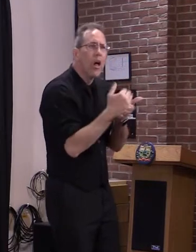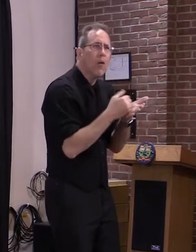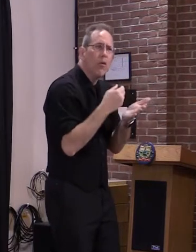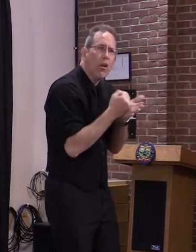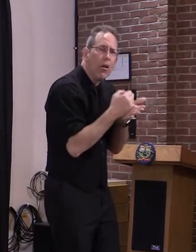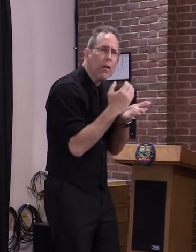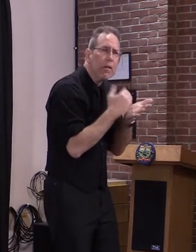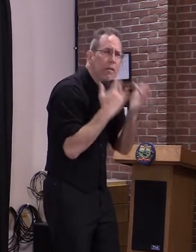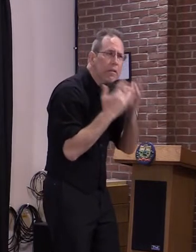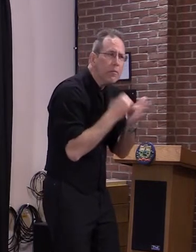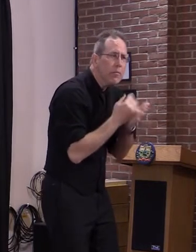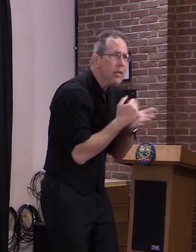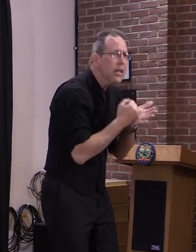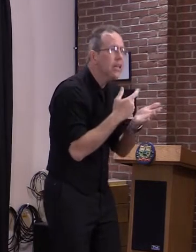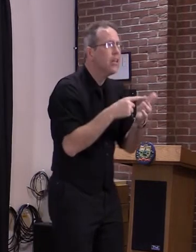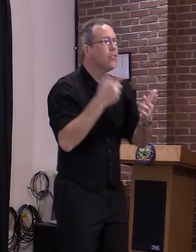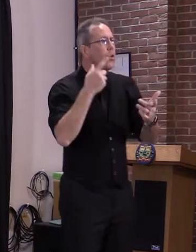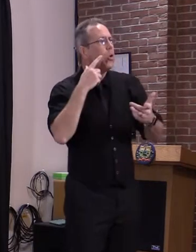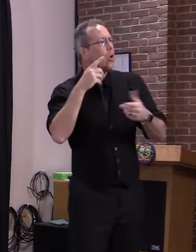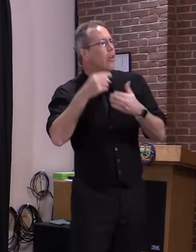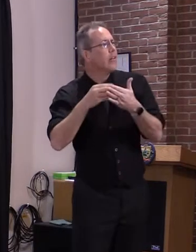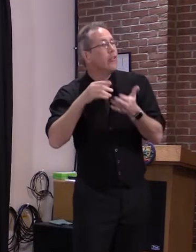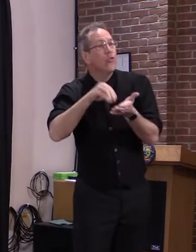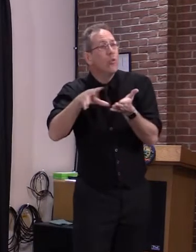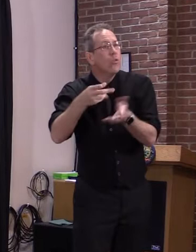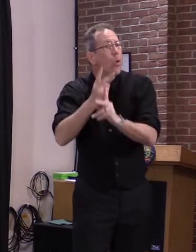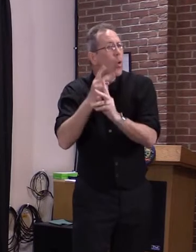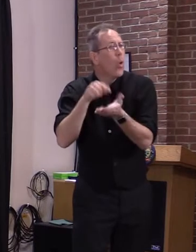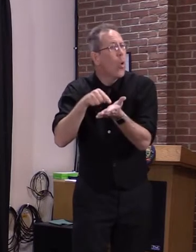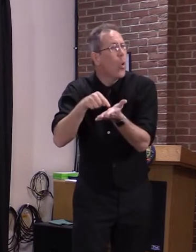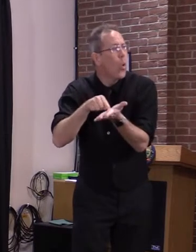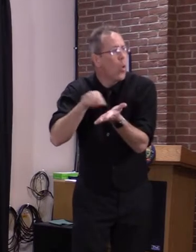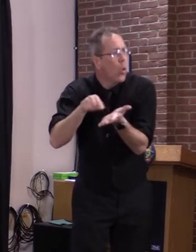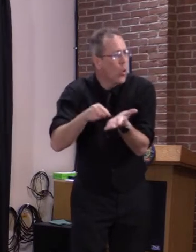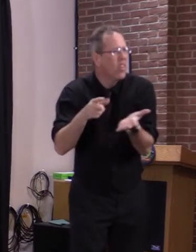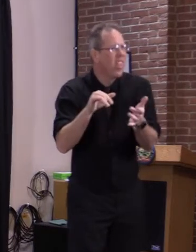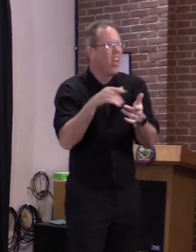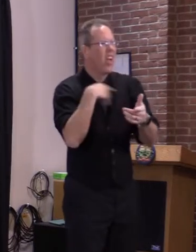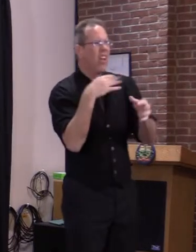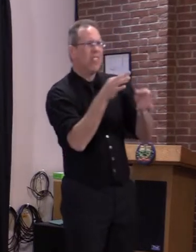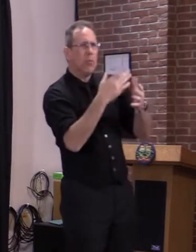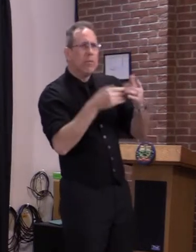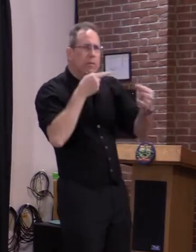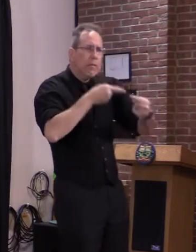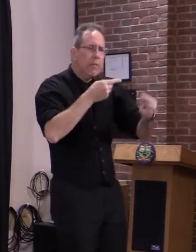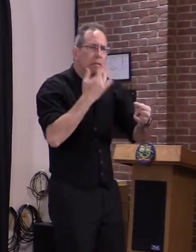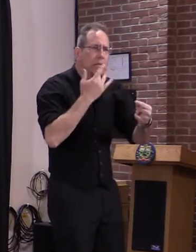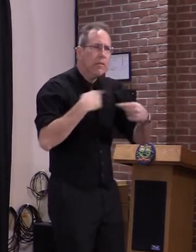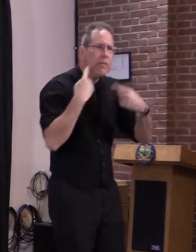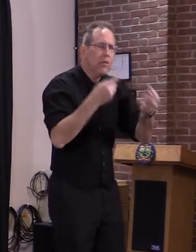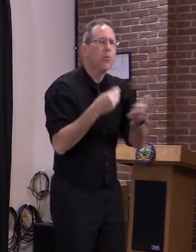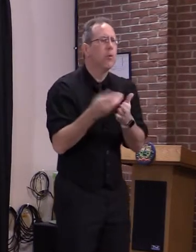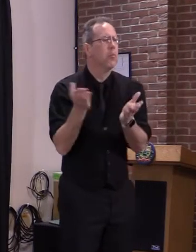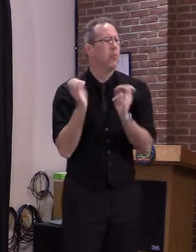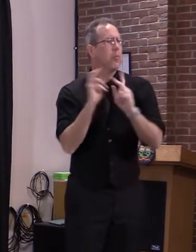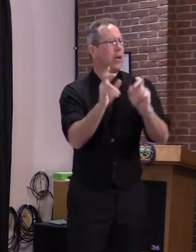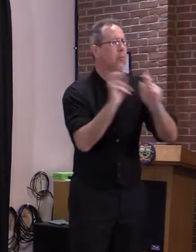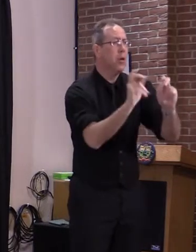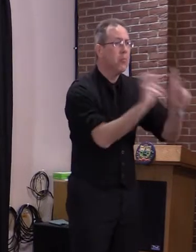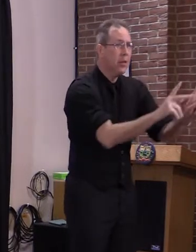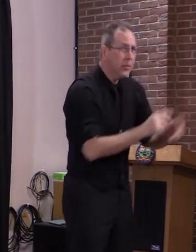more. Now, we know there's no single policy or one bit of taxpayer